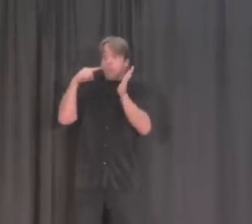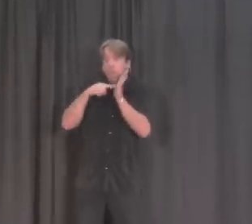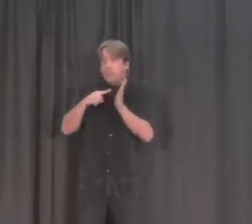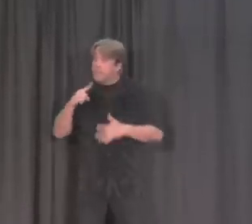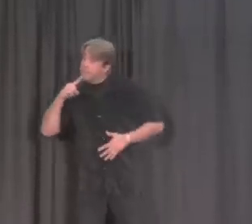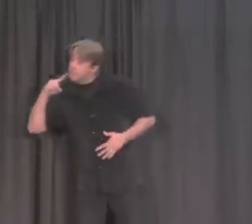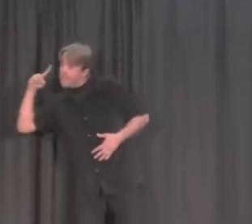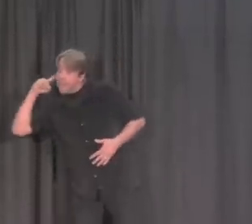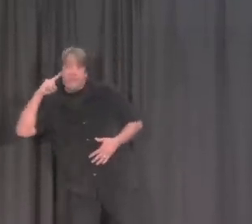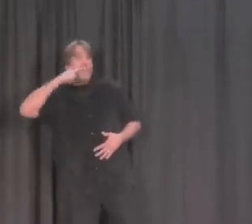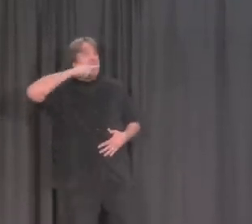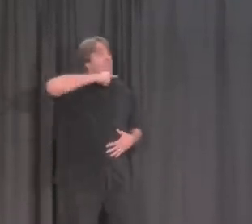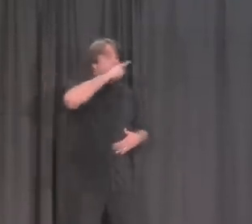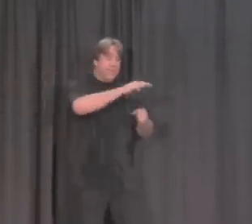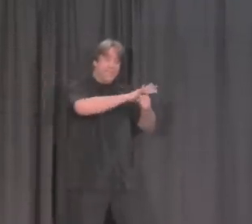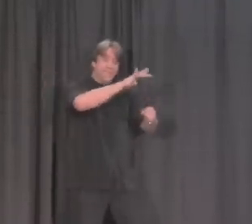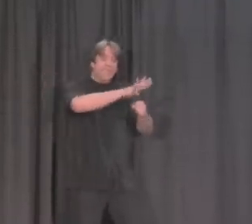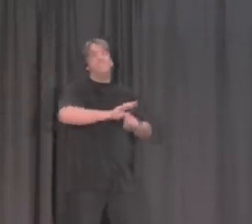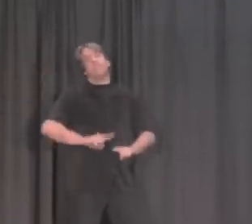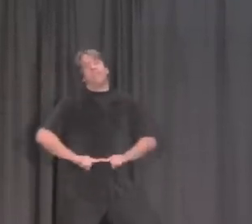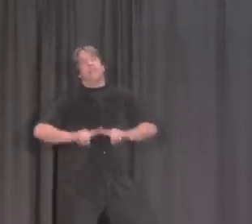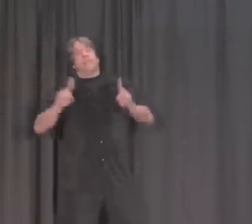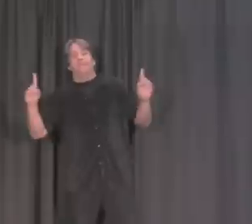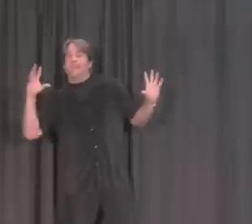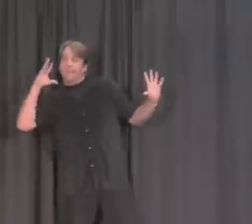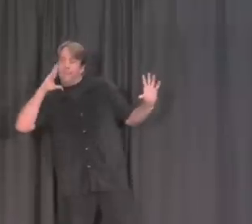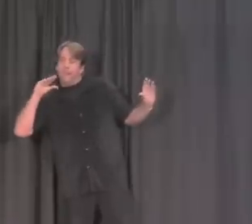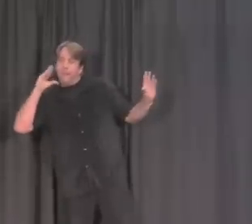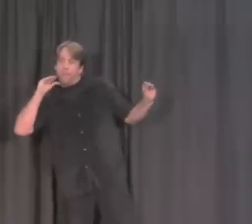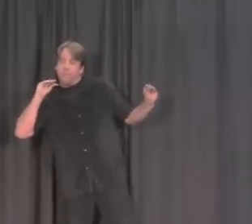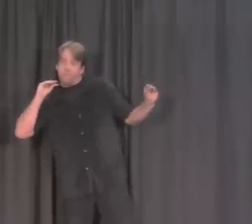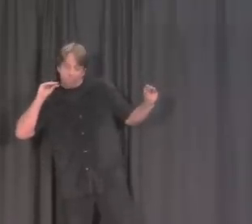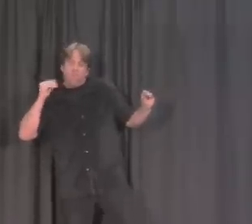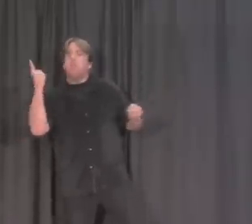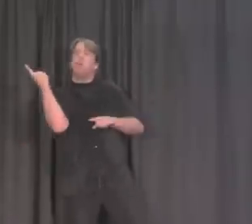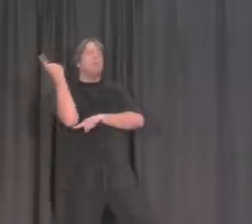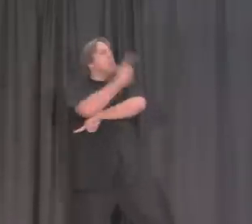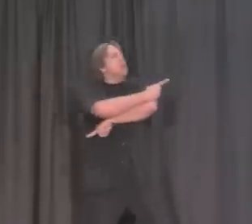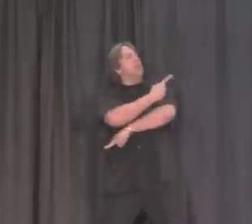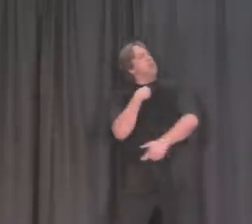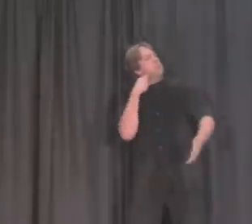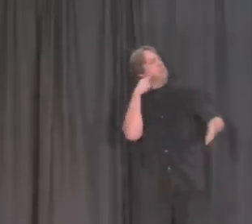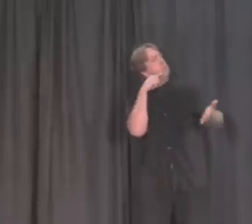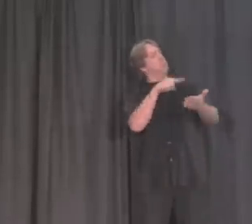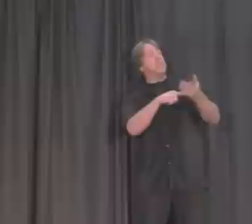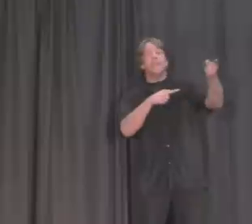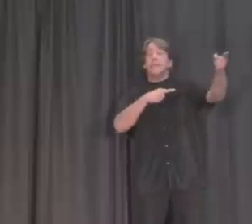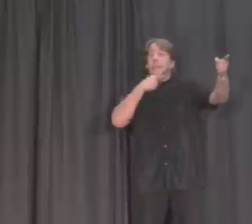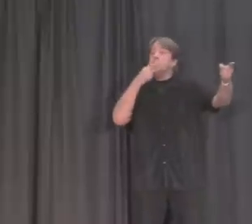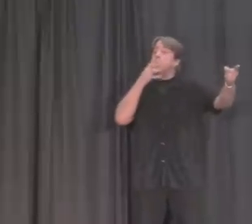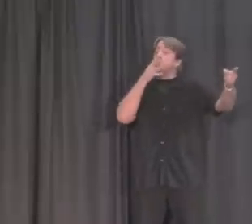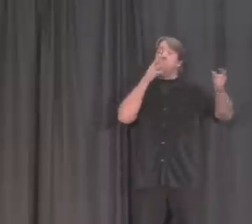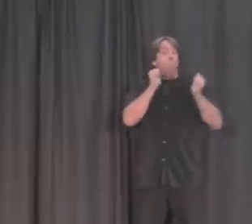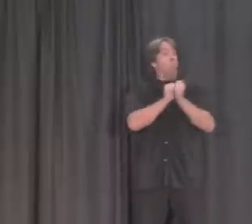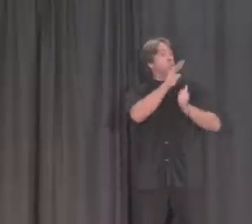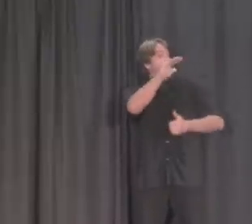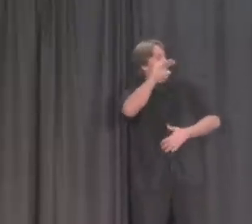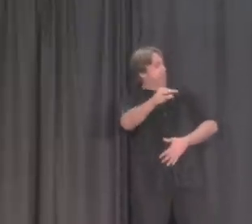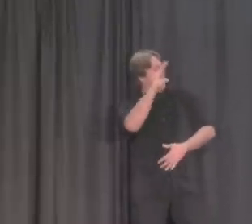But, if you don't know, tantrums in the deaf world and the hearing world are different. One time, I was in the